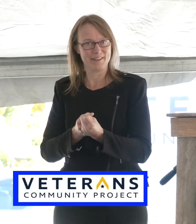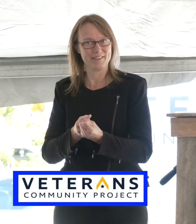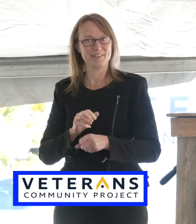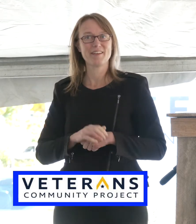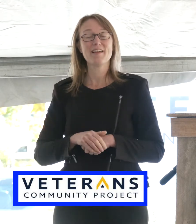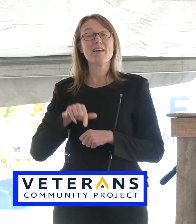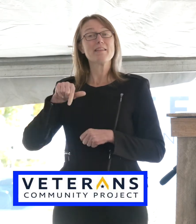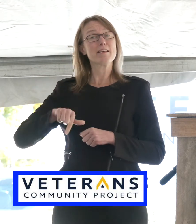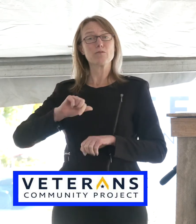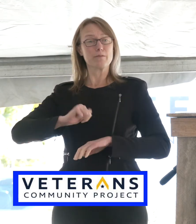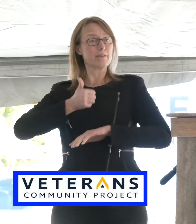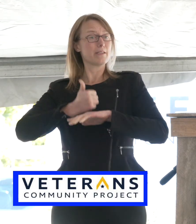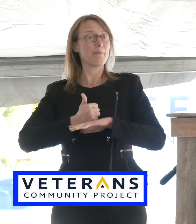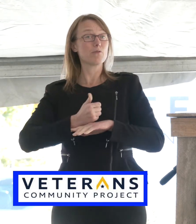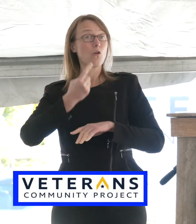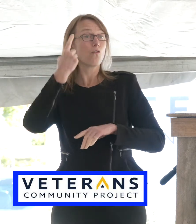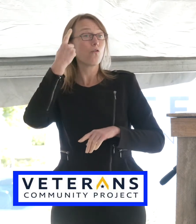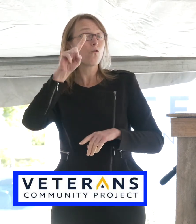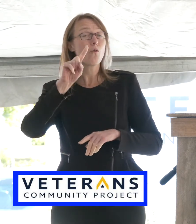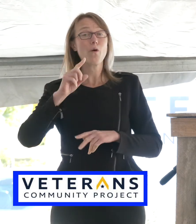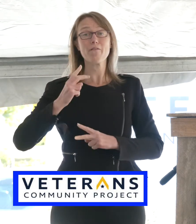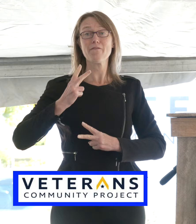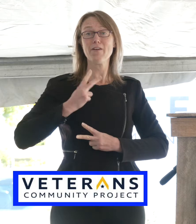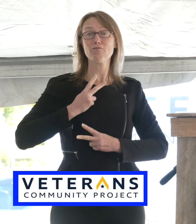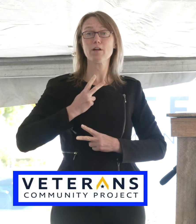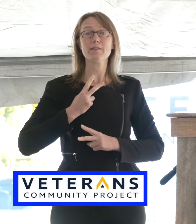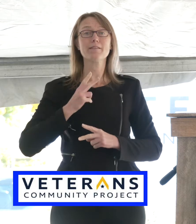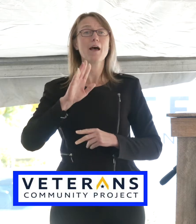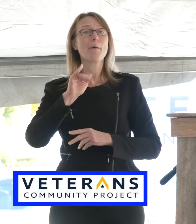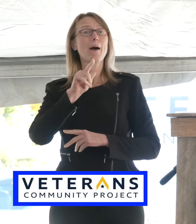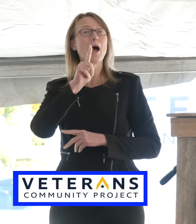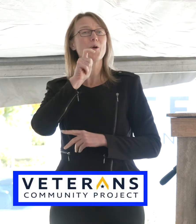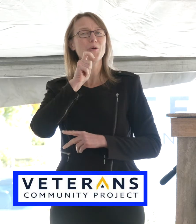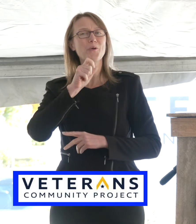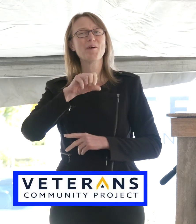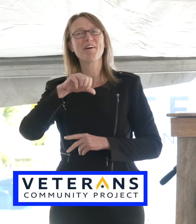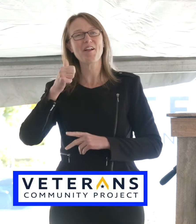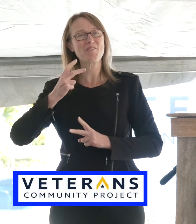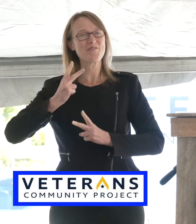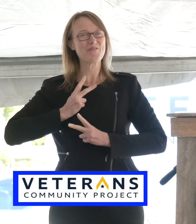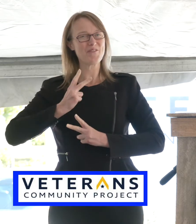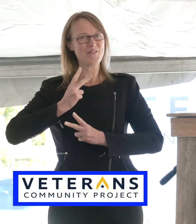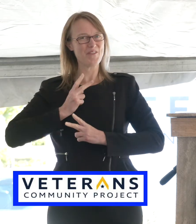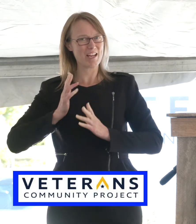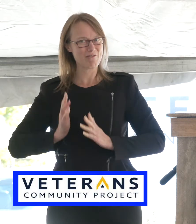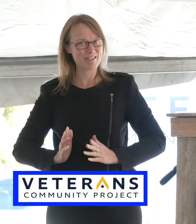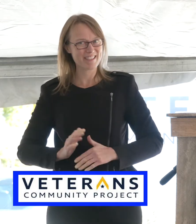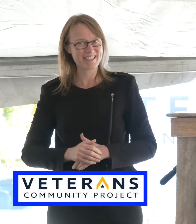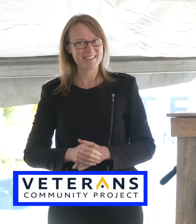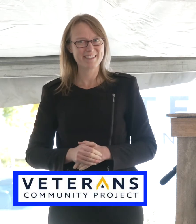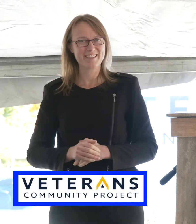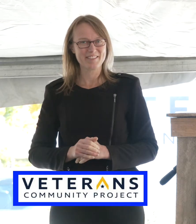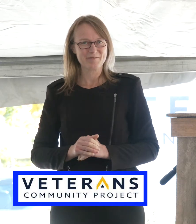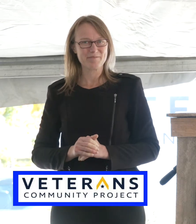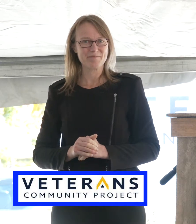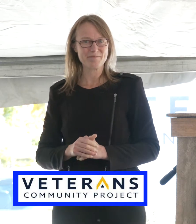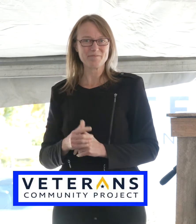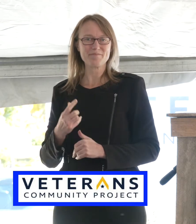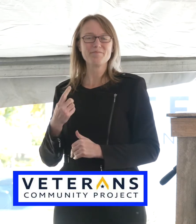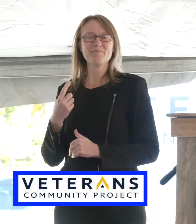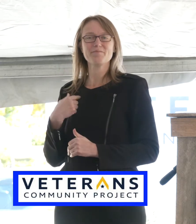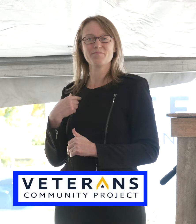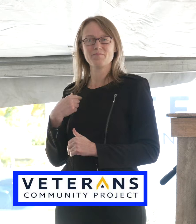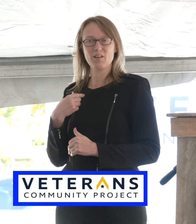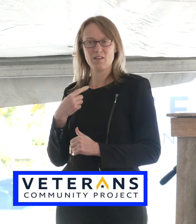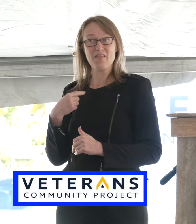is truly going to change the lives of our Missouri veterans and those who appreciate them, respect